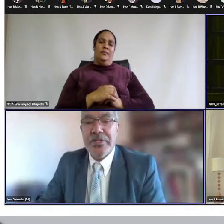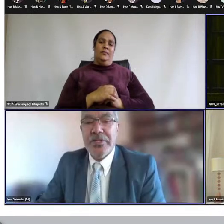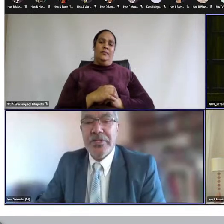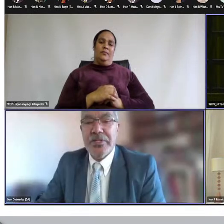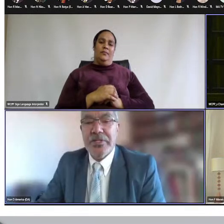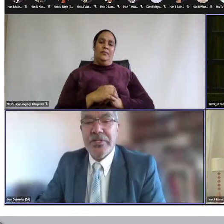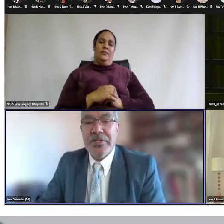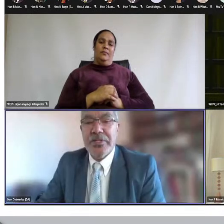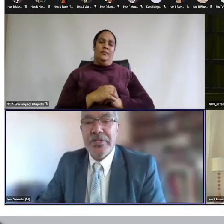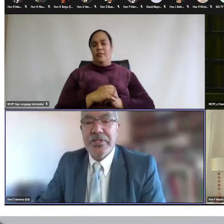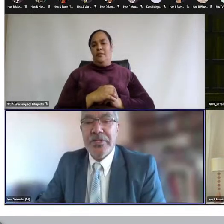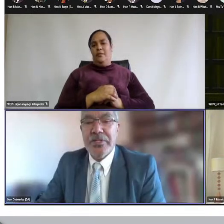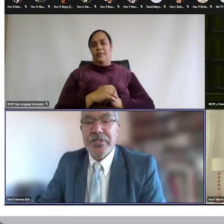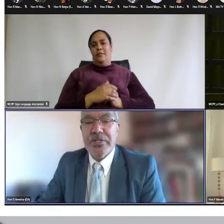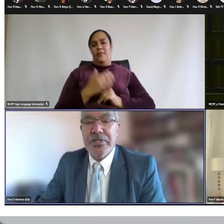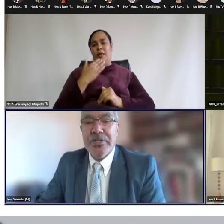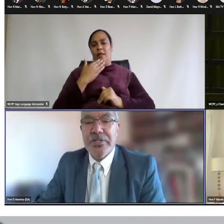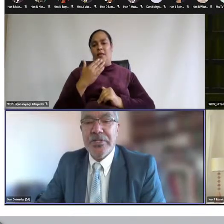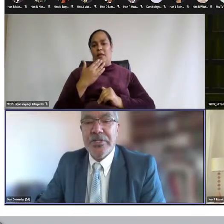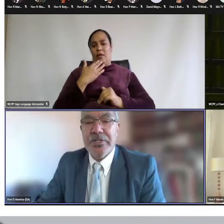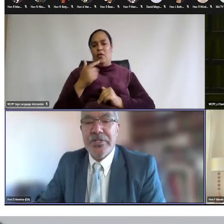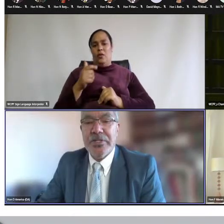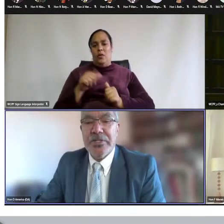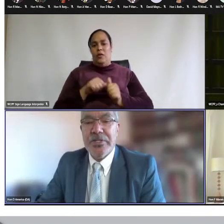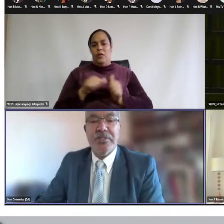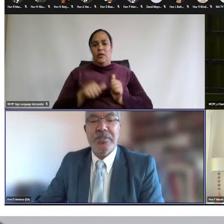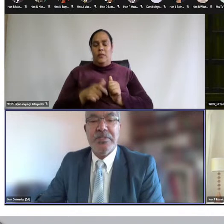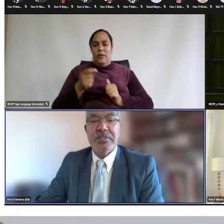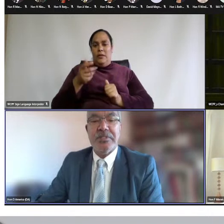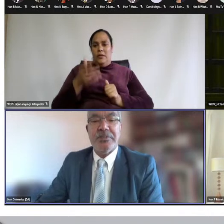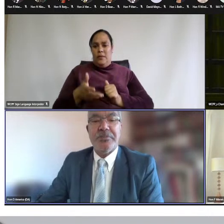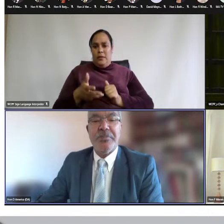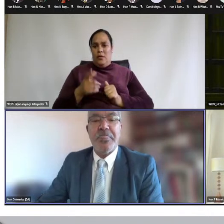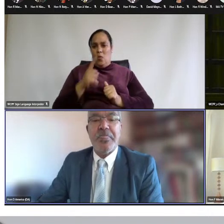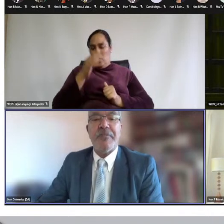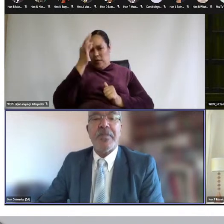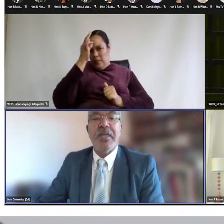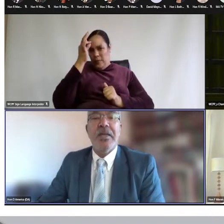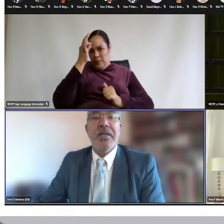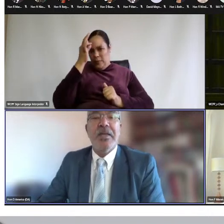Thank you, Deputy Speaker. Just a moment.